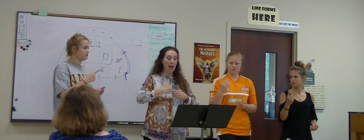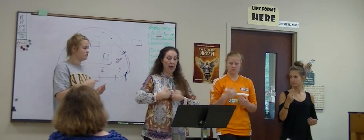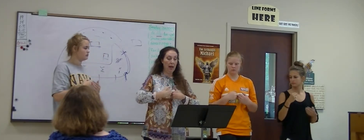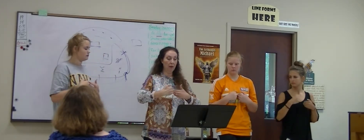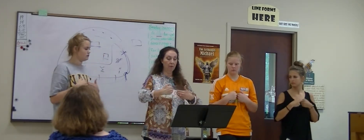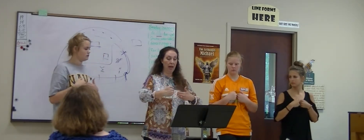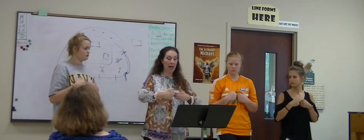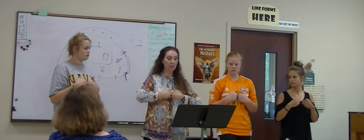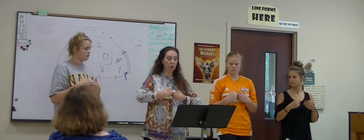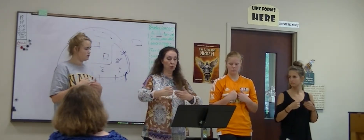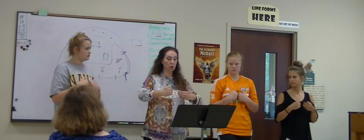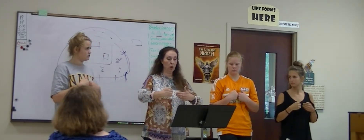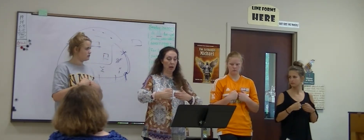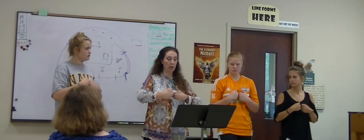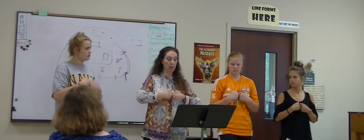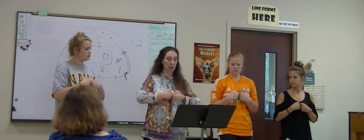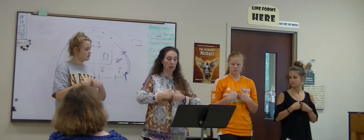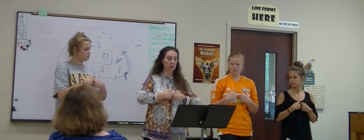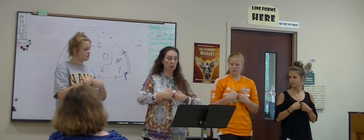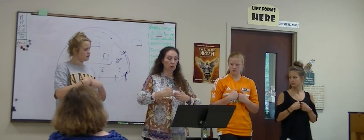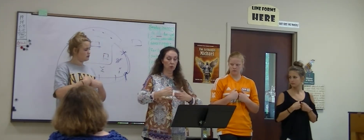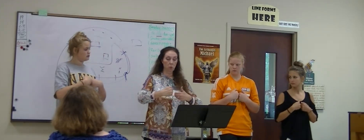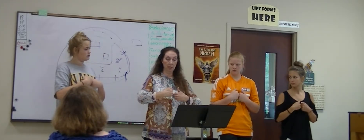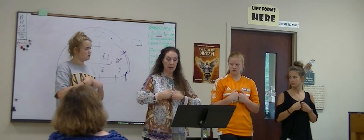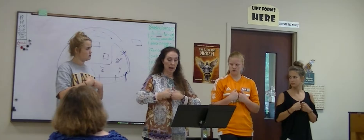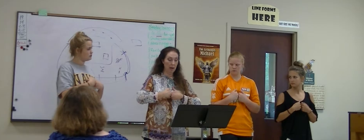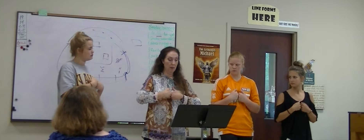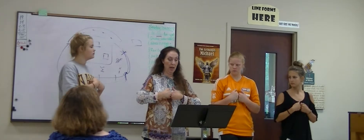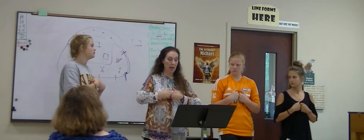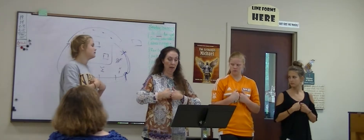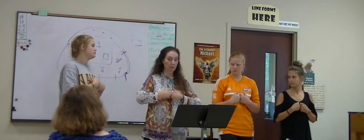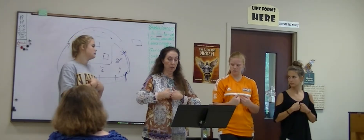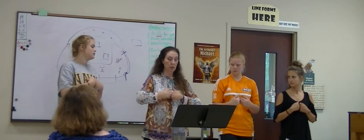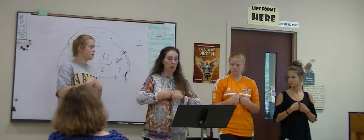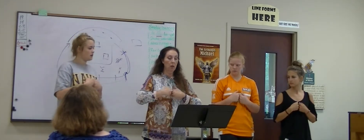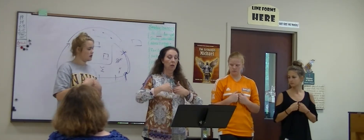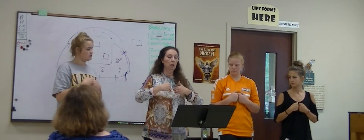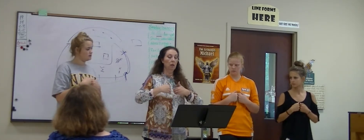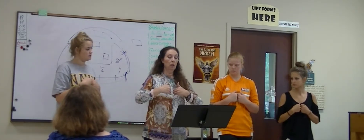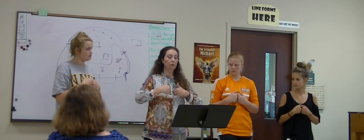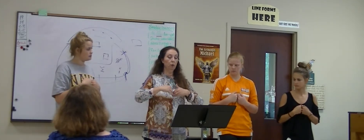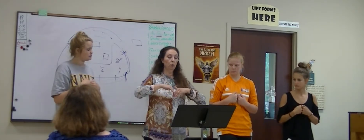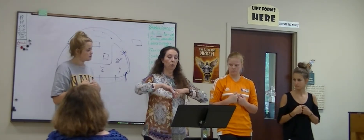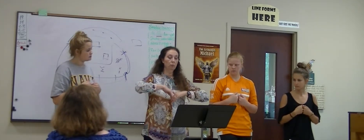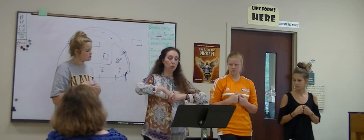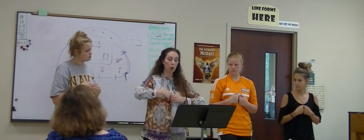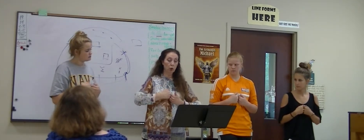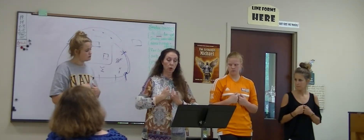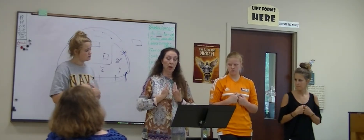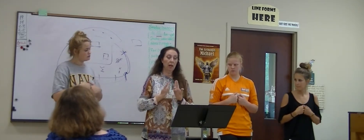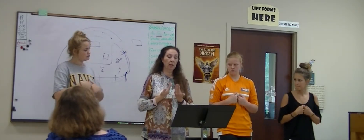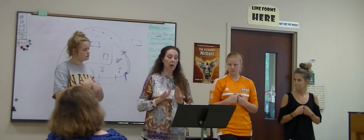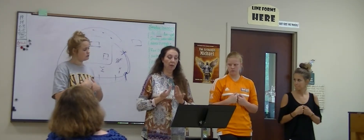have is just straight in, just one time, have. If you turn your hand like